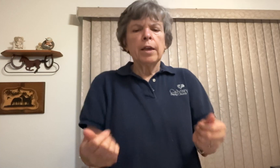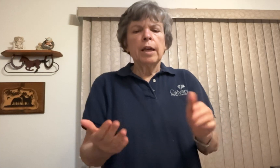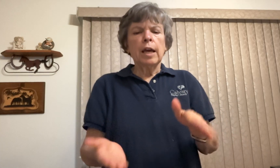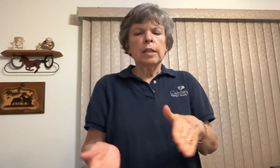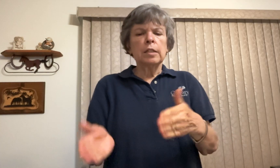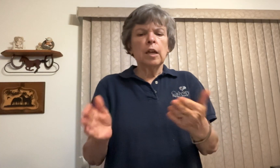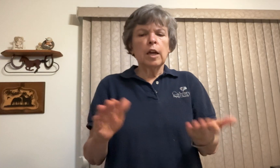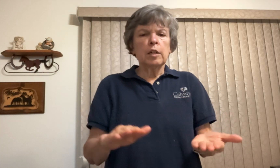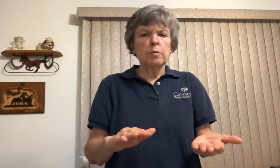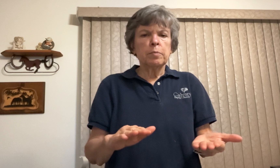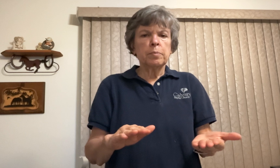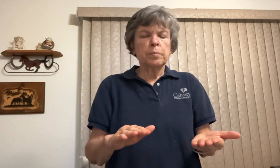and die.